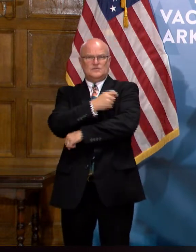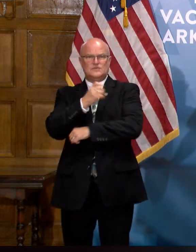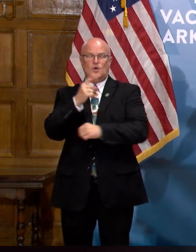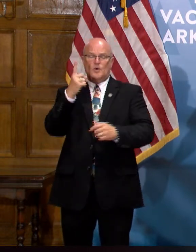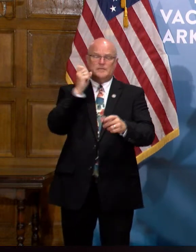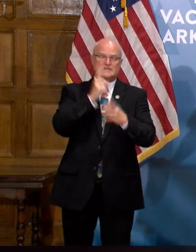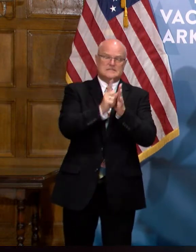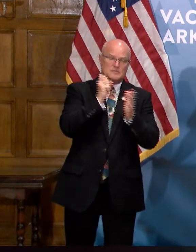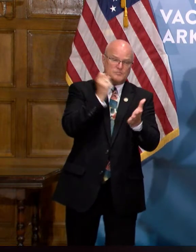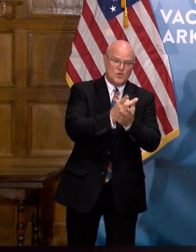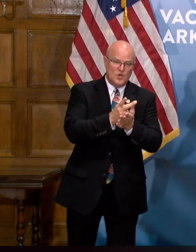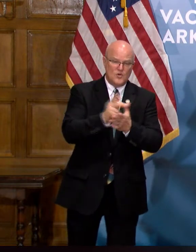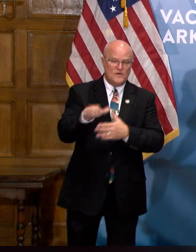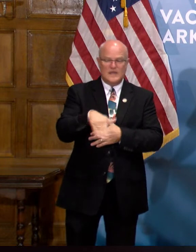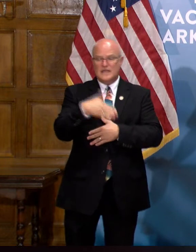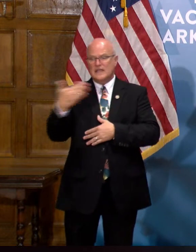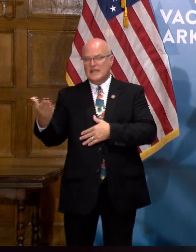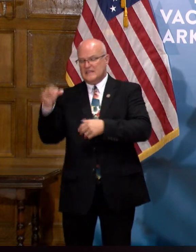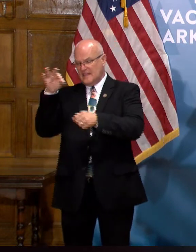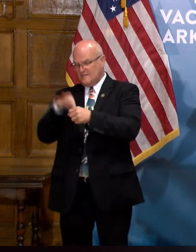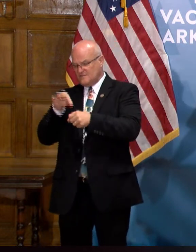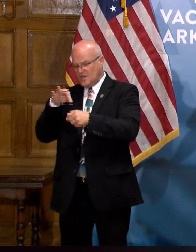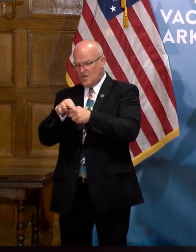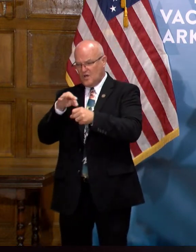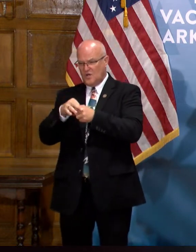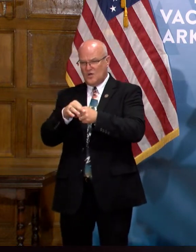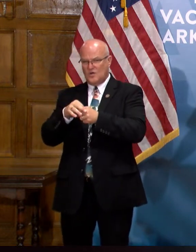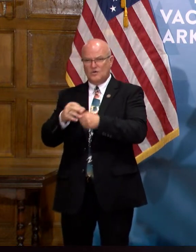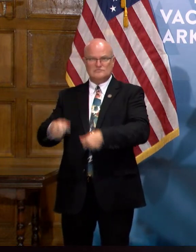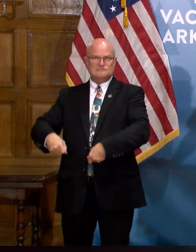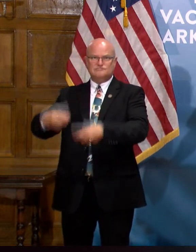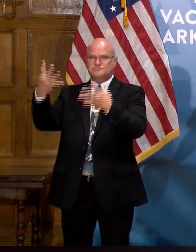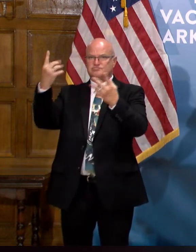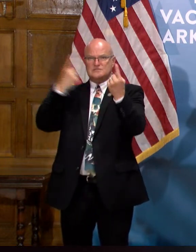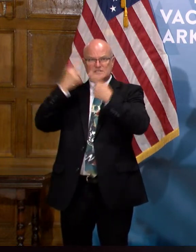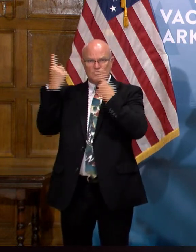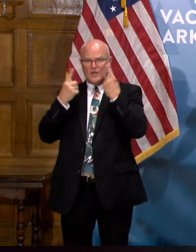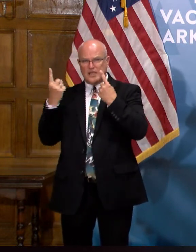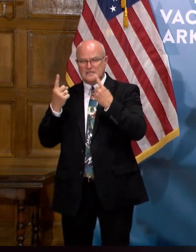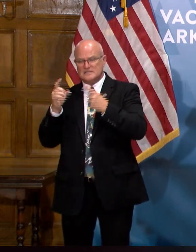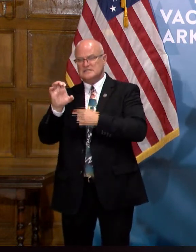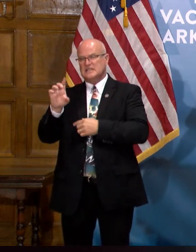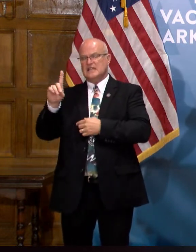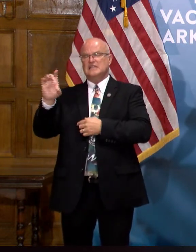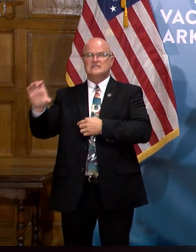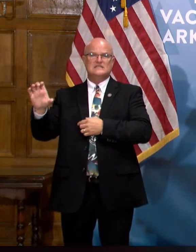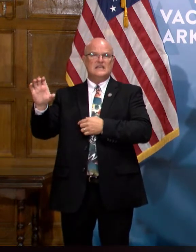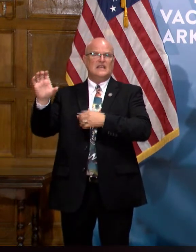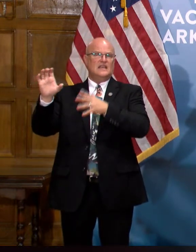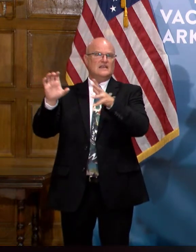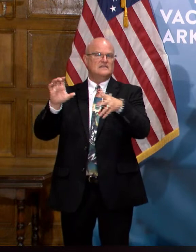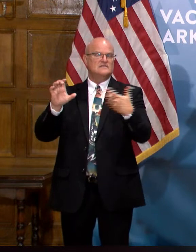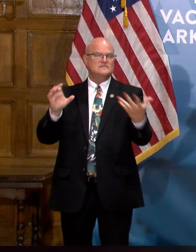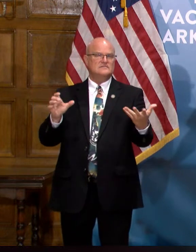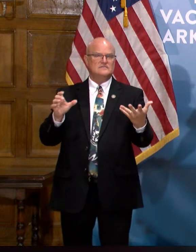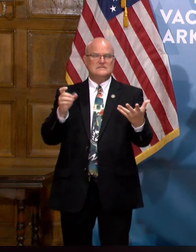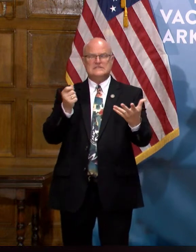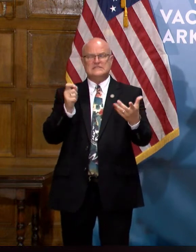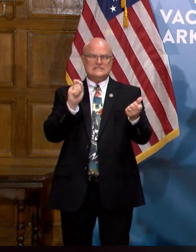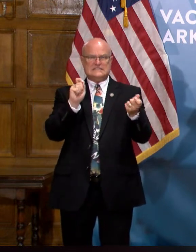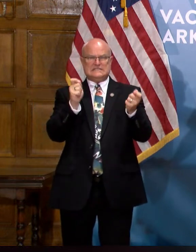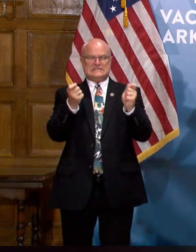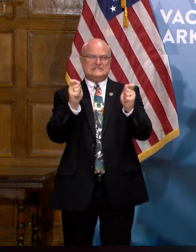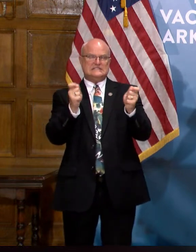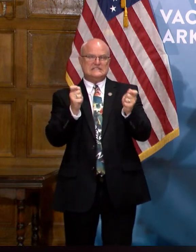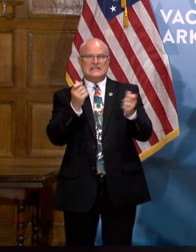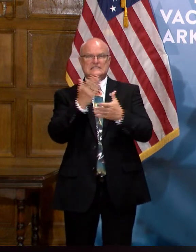it's approved, the next minute they vote. It's up for consideration. The CDC slightly